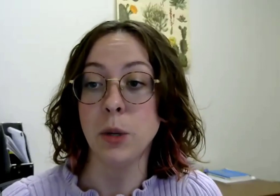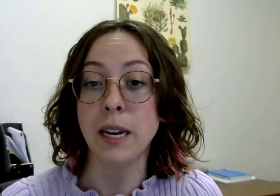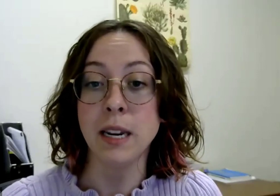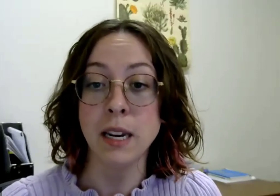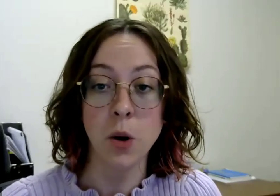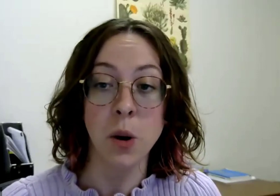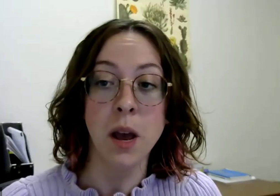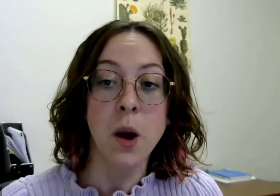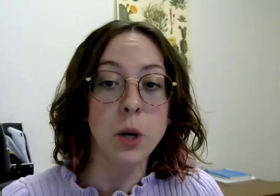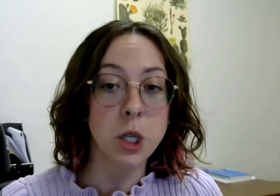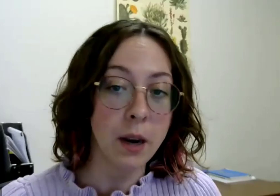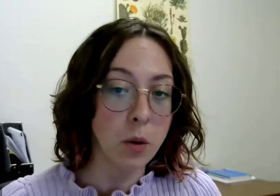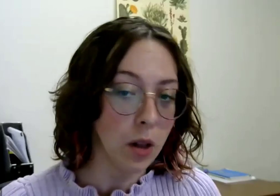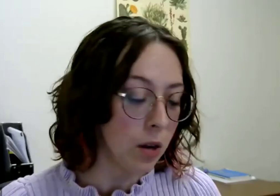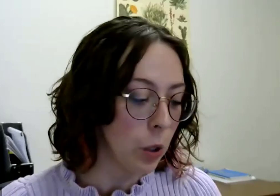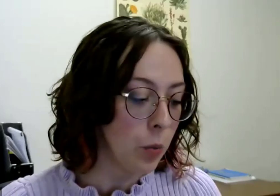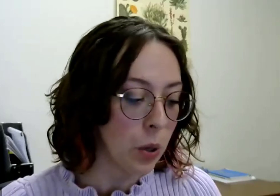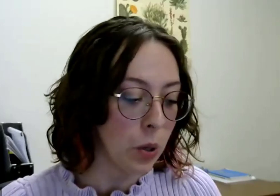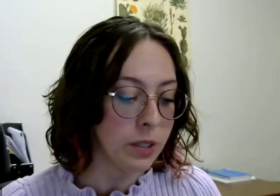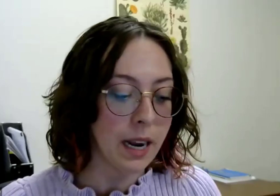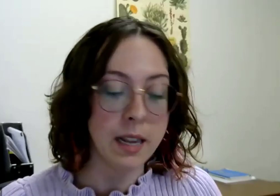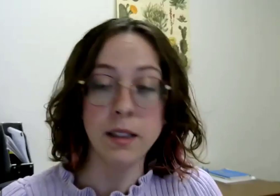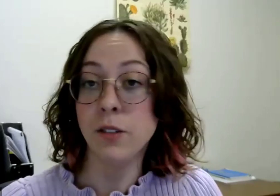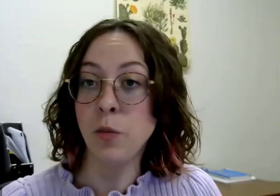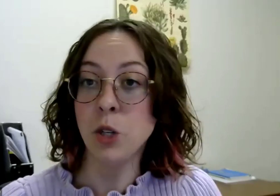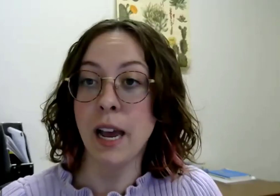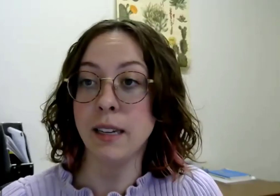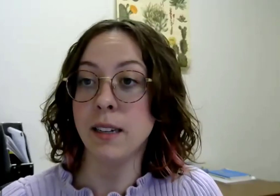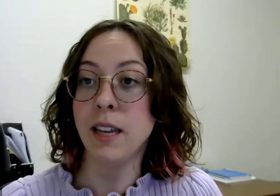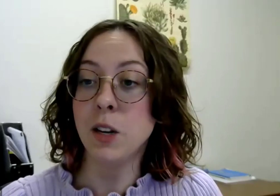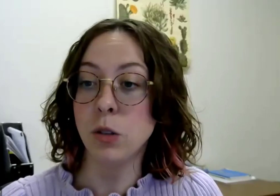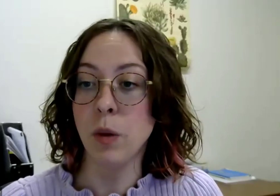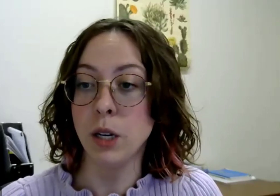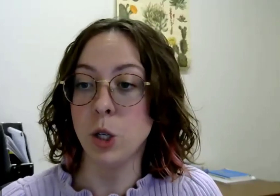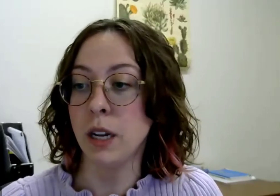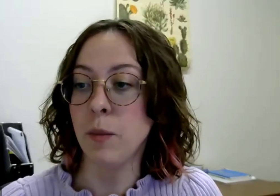lwidman@tamu.edu, which I will also post in the Zoom chat. Thank you so much. And